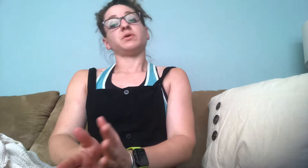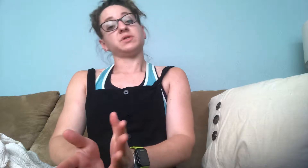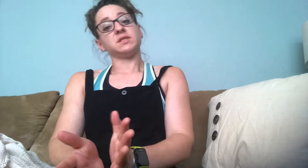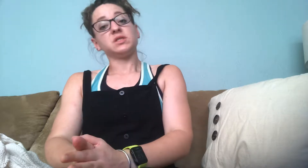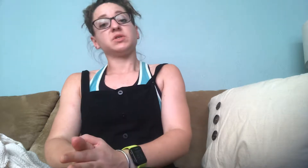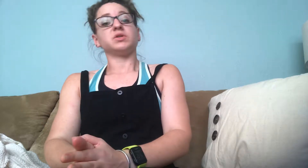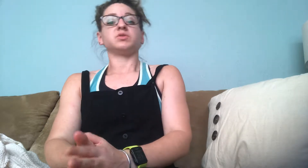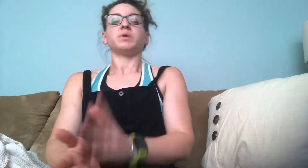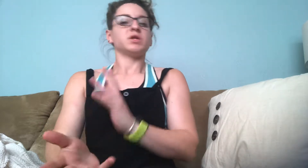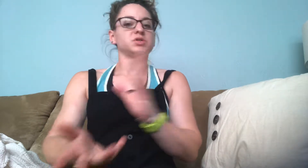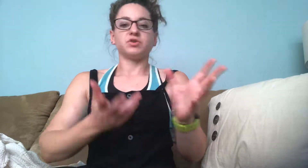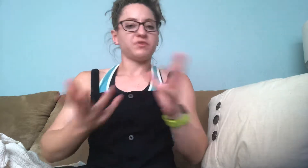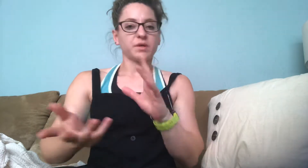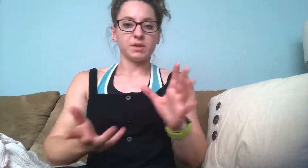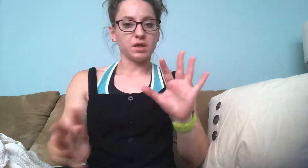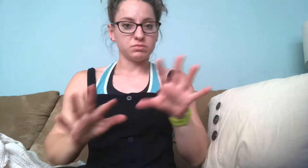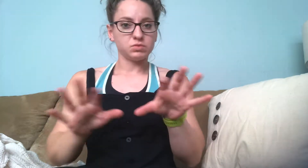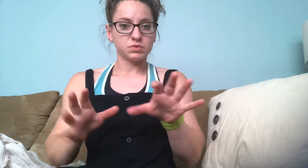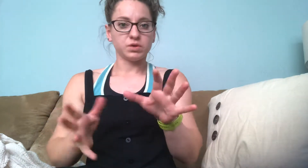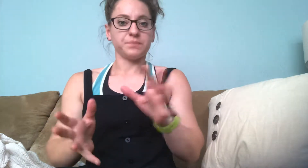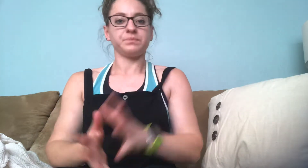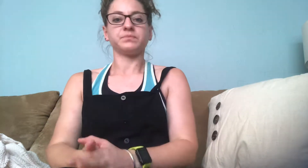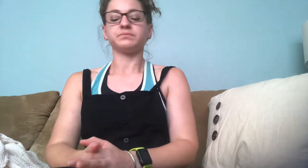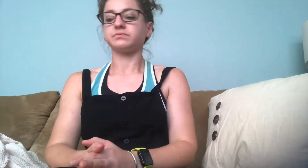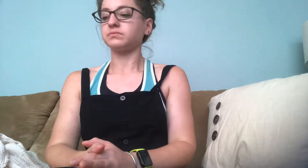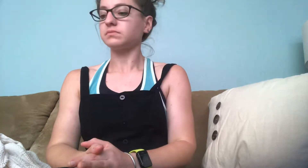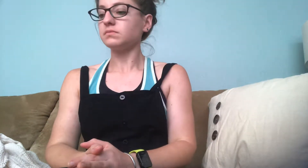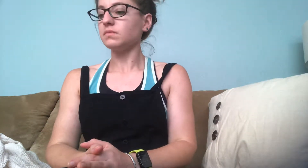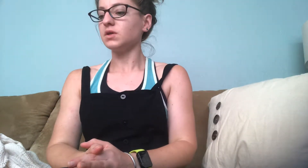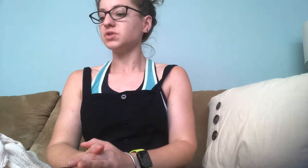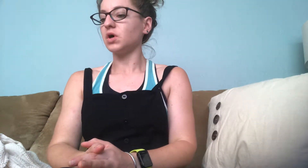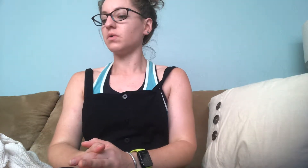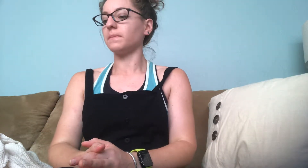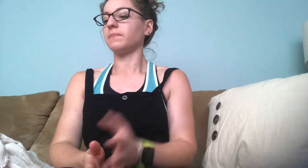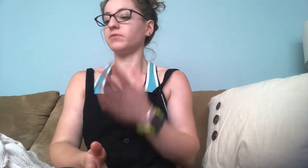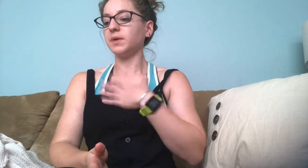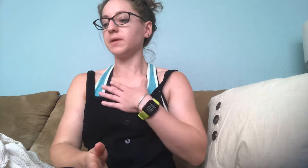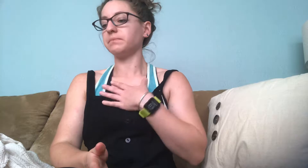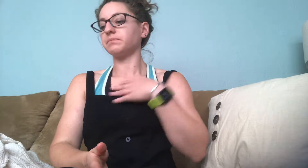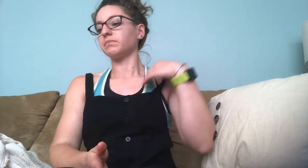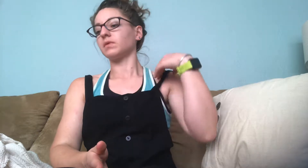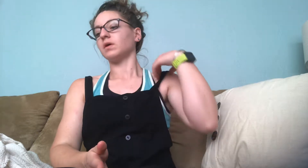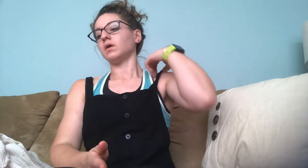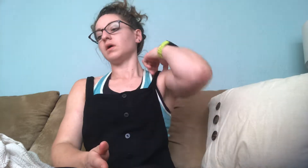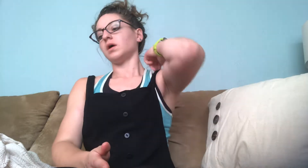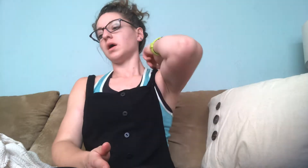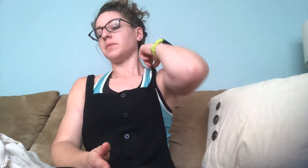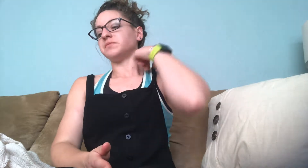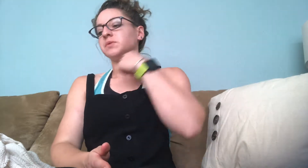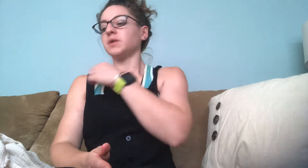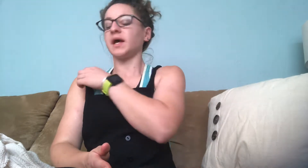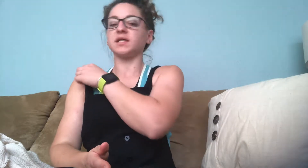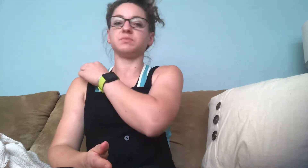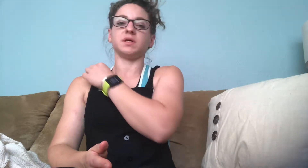have brothers and sisters, what is your family tree? So, for me, someone asked